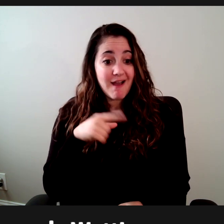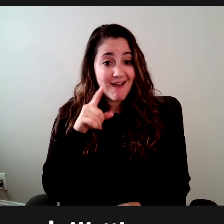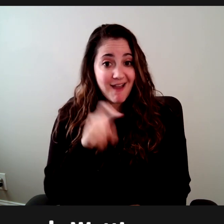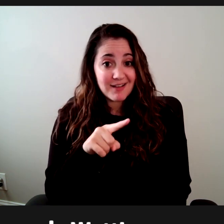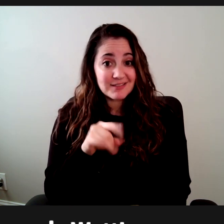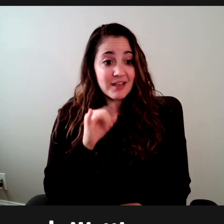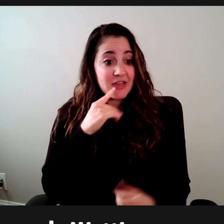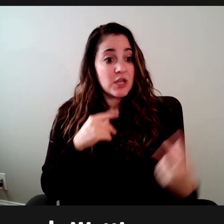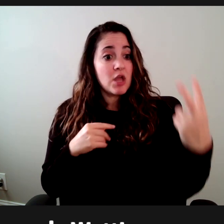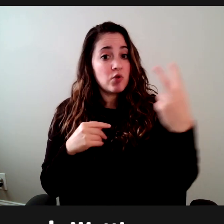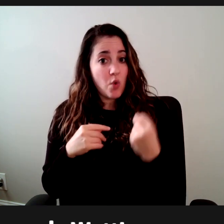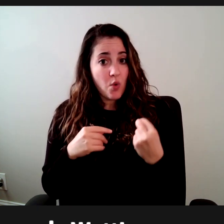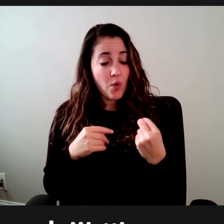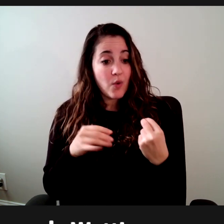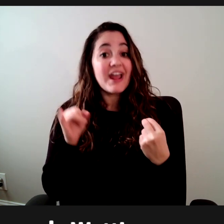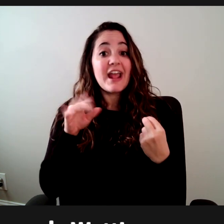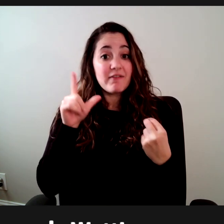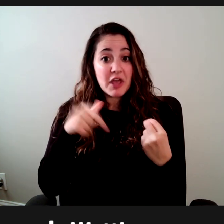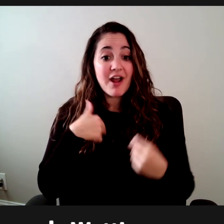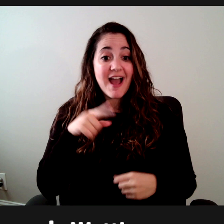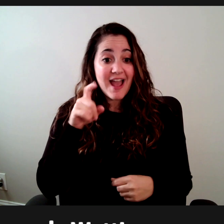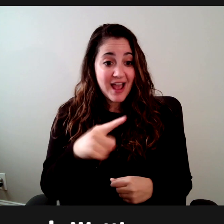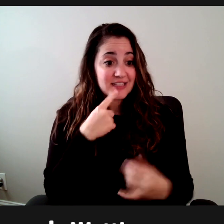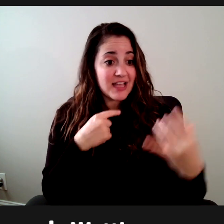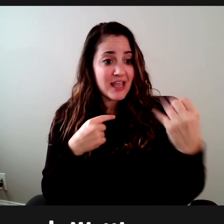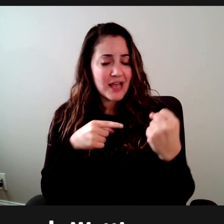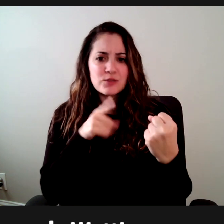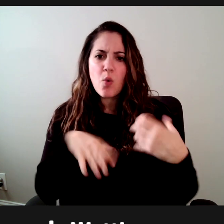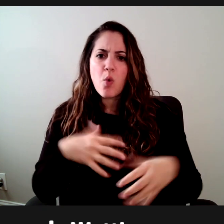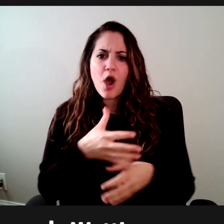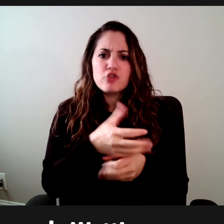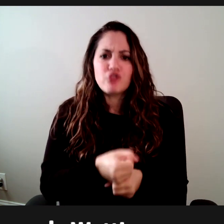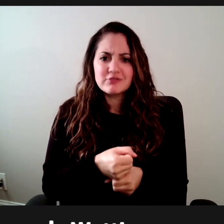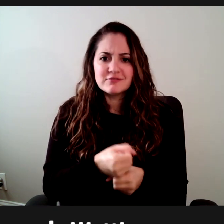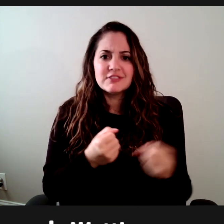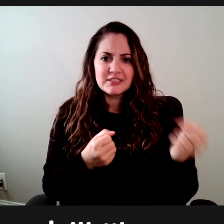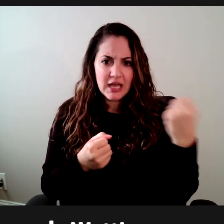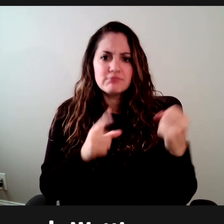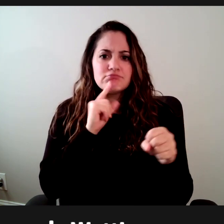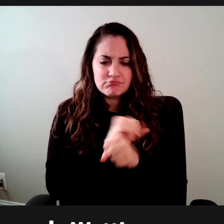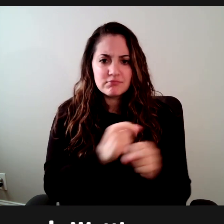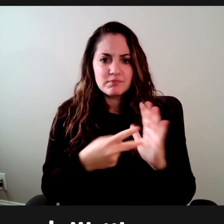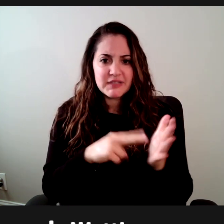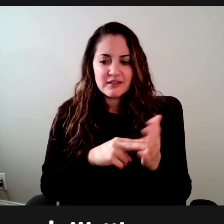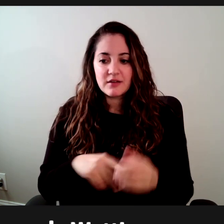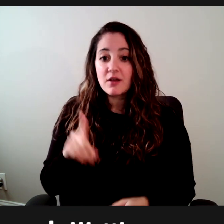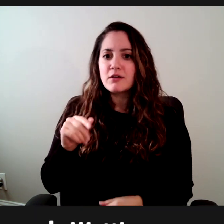hear that no, like I trust their yes so much more. Yeah, that's a super important